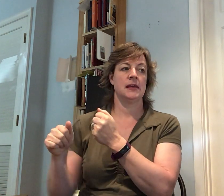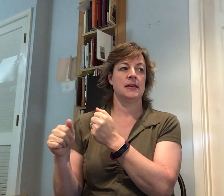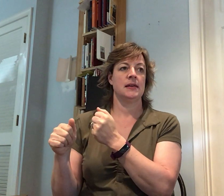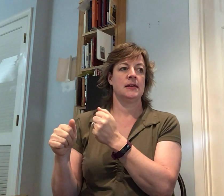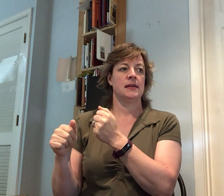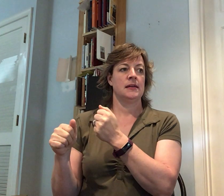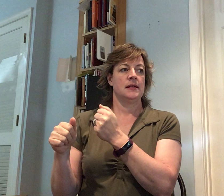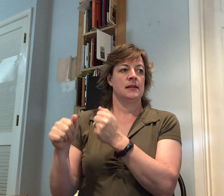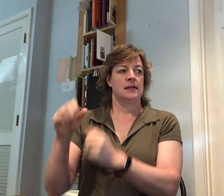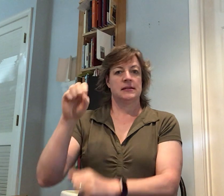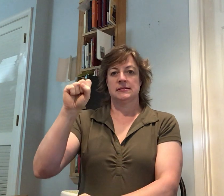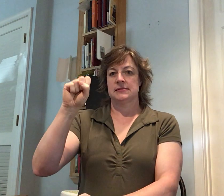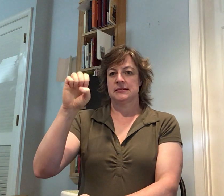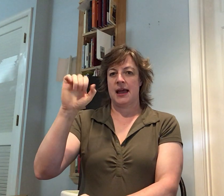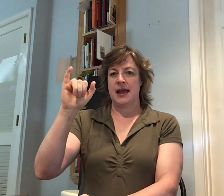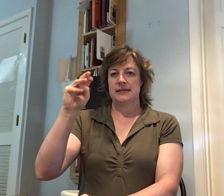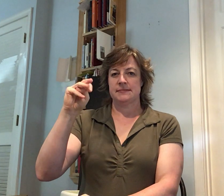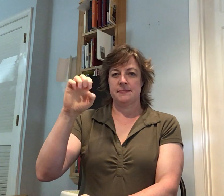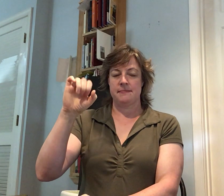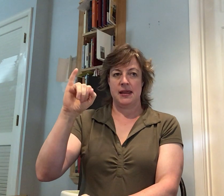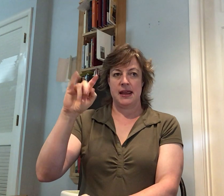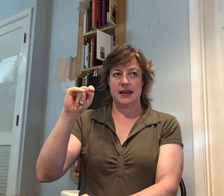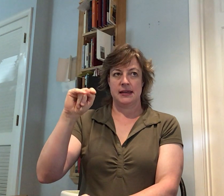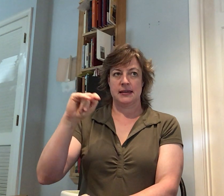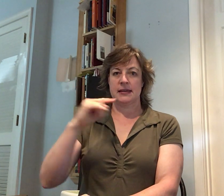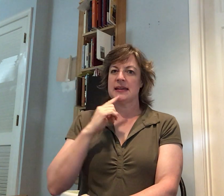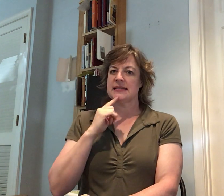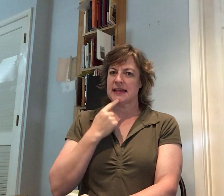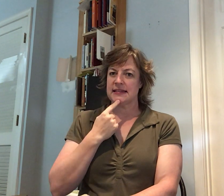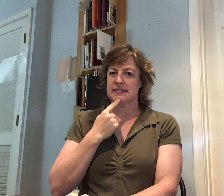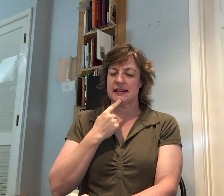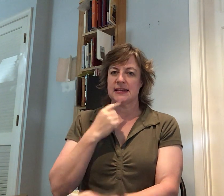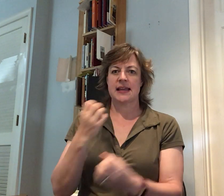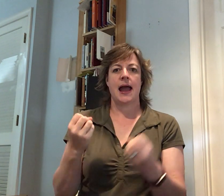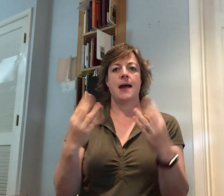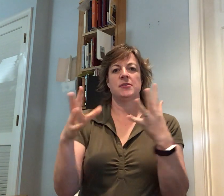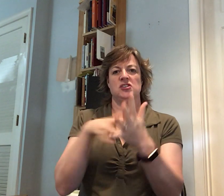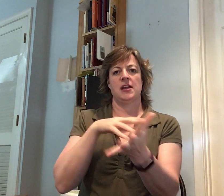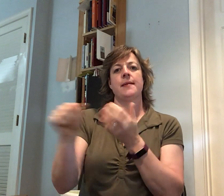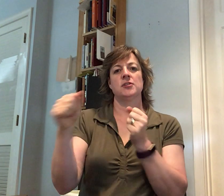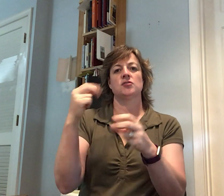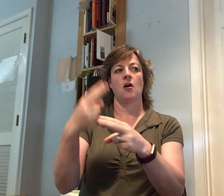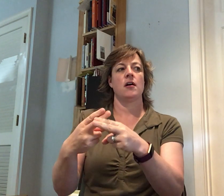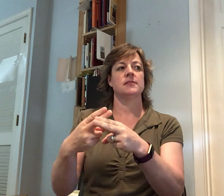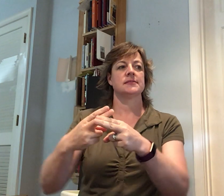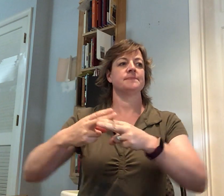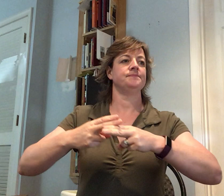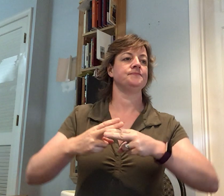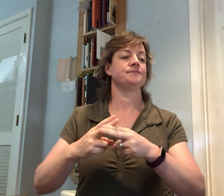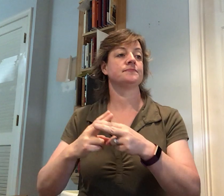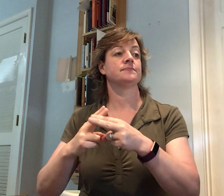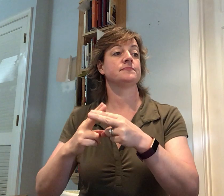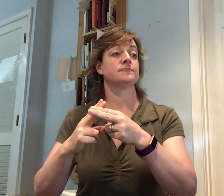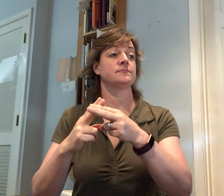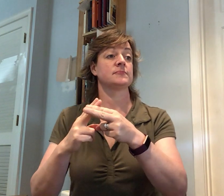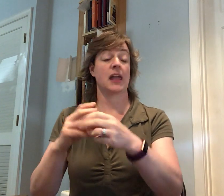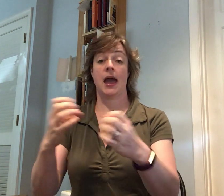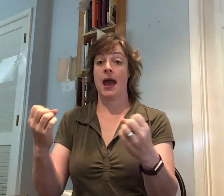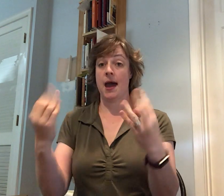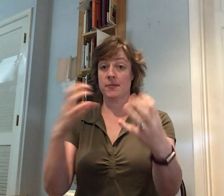they cause. However, the amount of energy released by the earthquake is the same at both